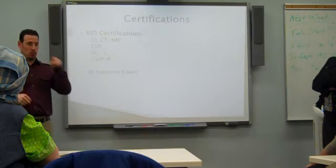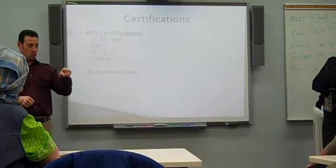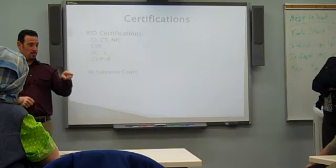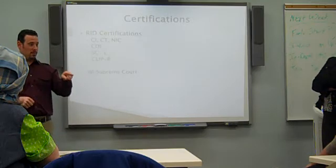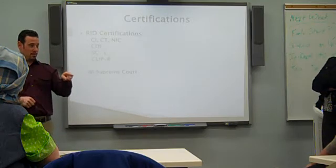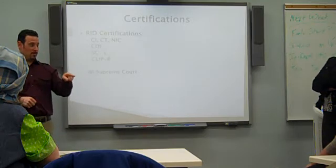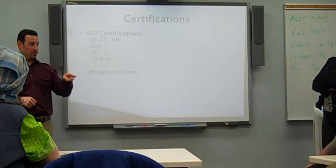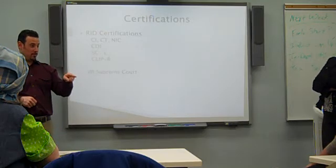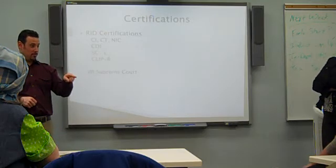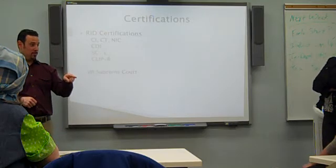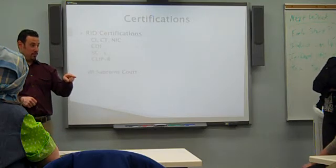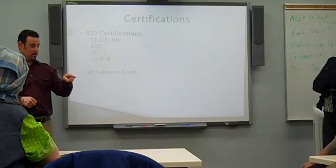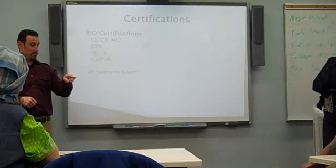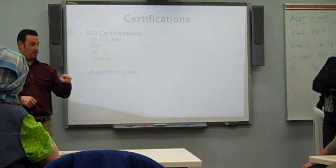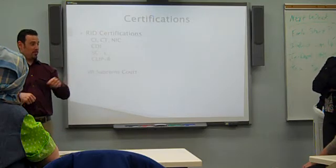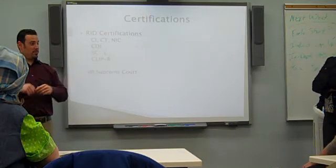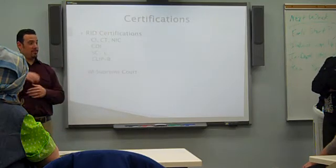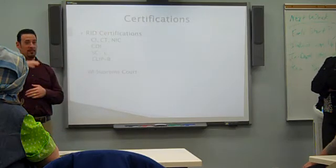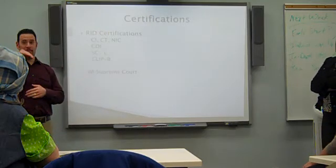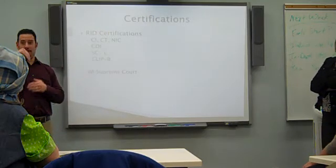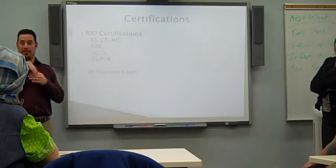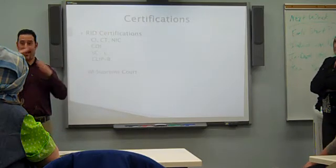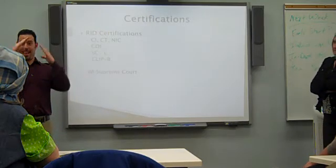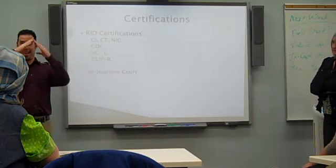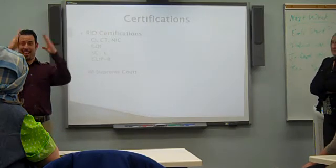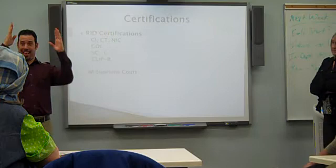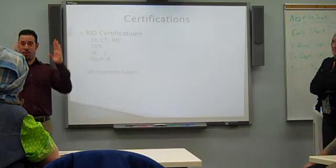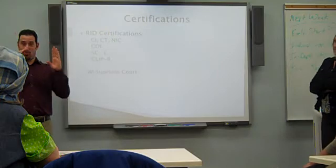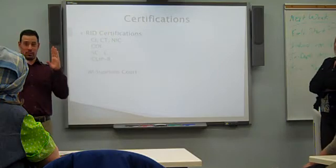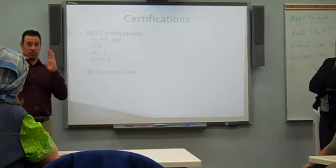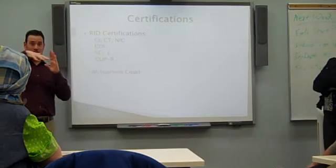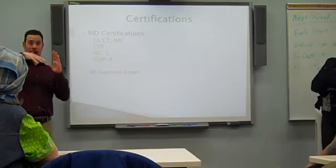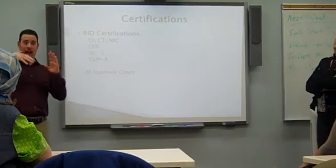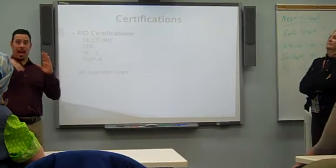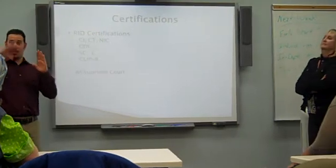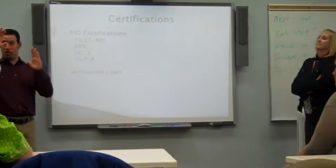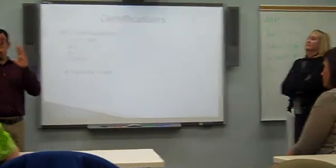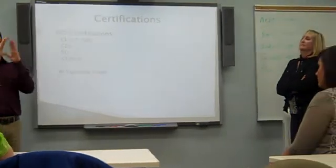If you want to go there, you have to come and talk to your parole officer, and he has to make the decision.